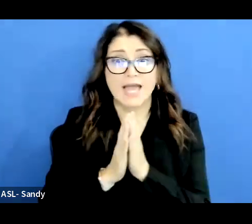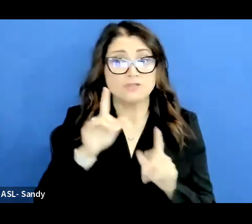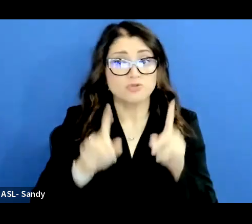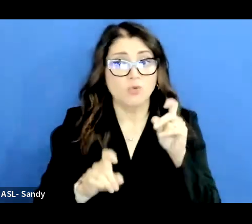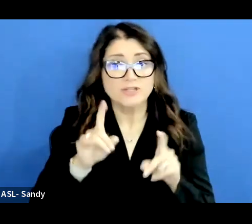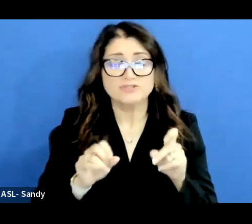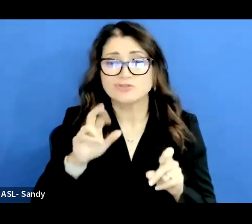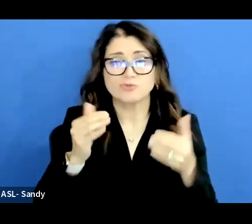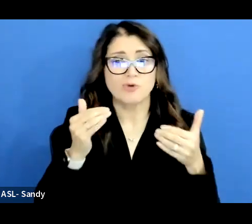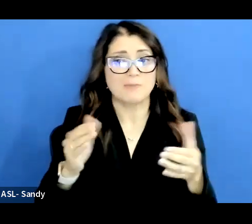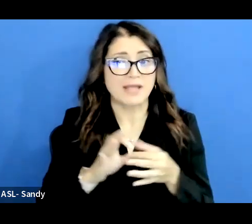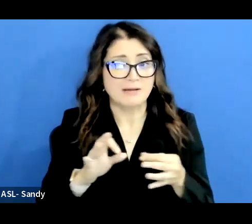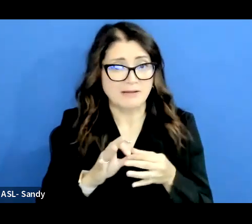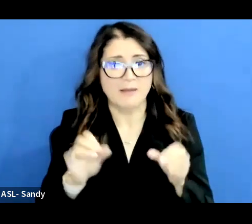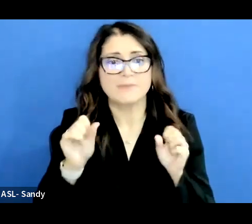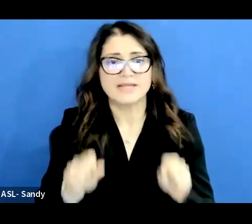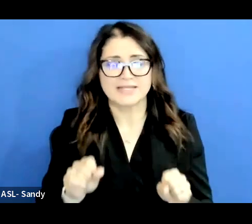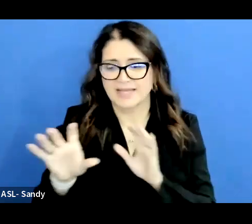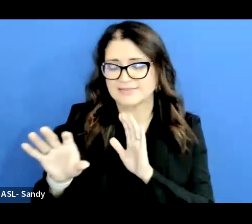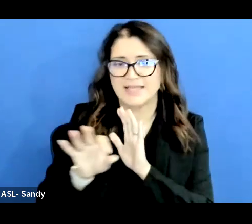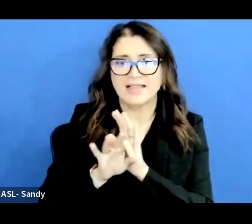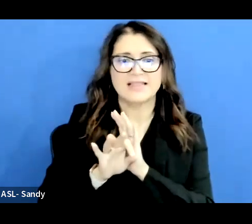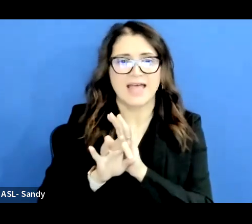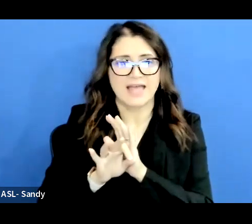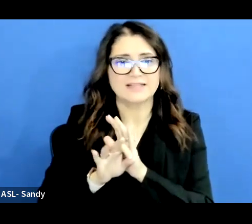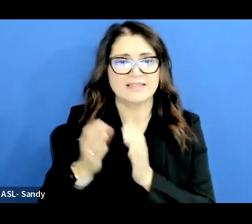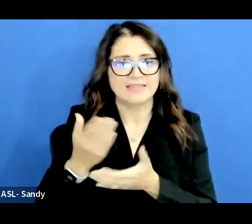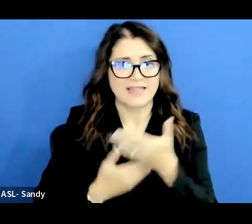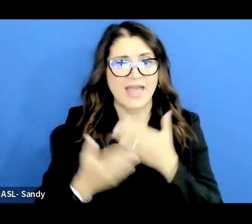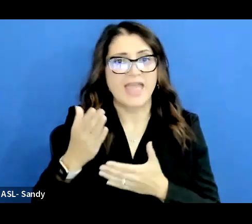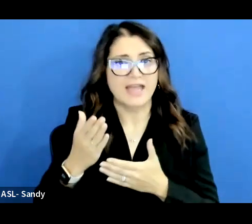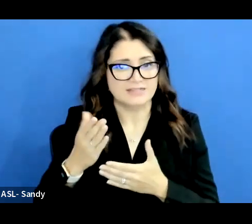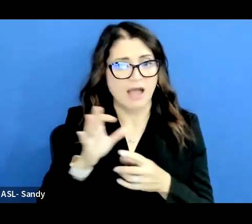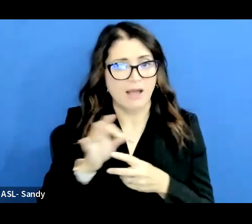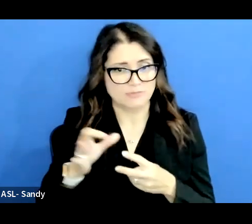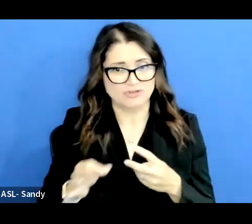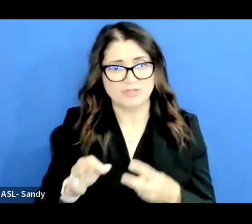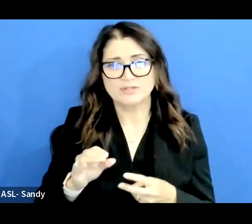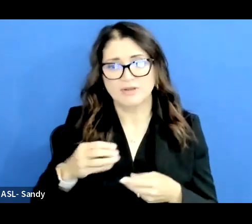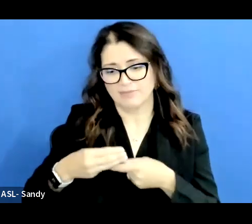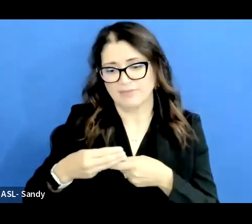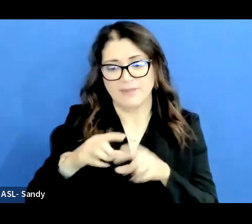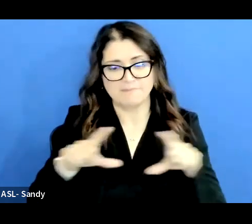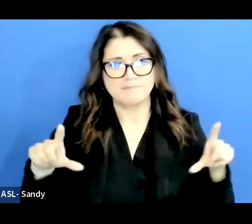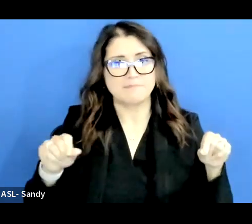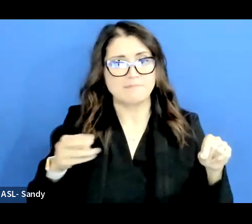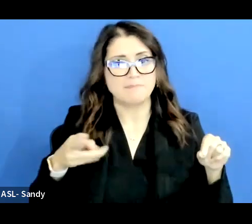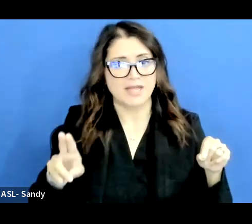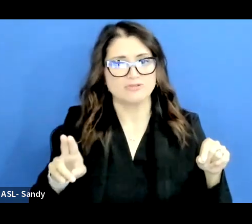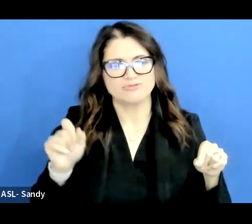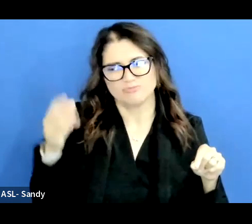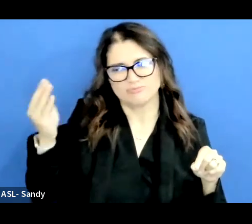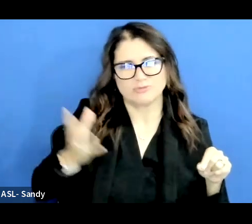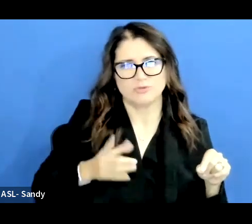make a comment, you can also select the hand option on the menu bar, and that allows us to know you have a